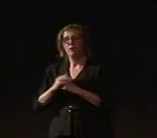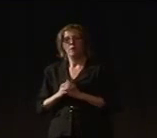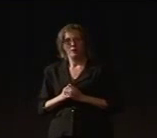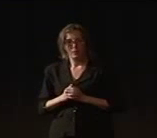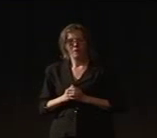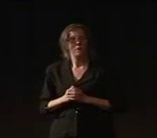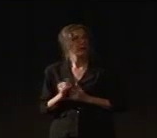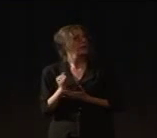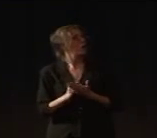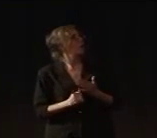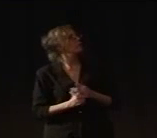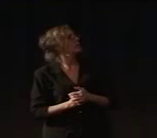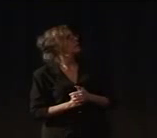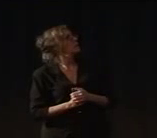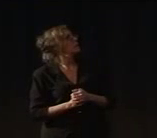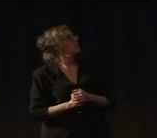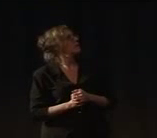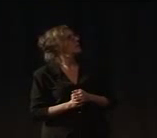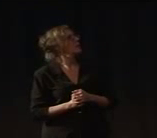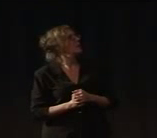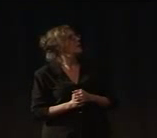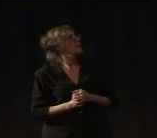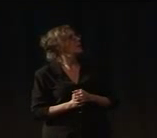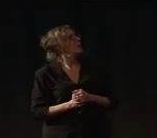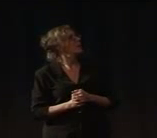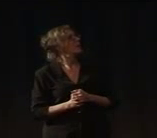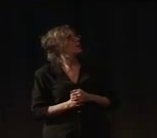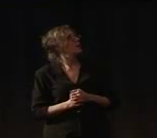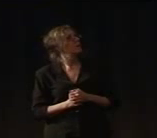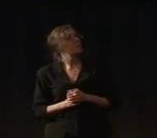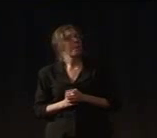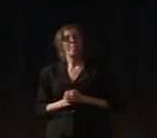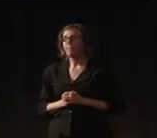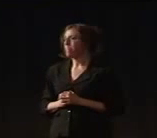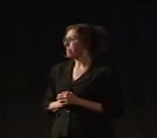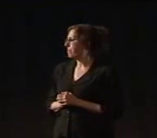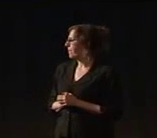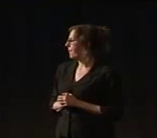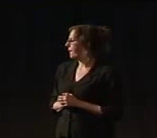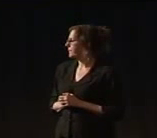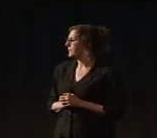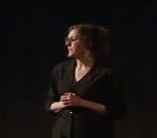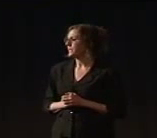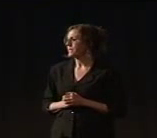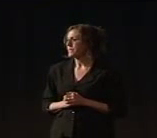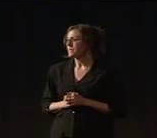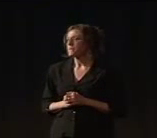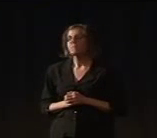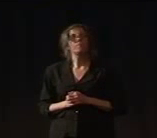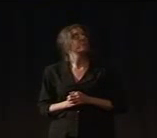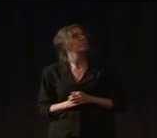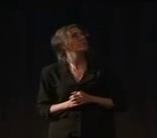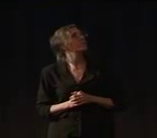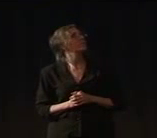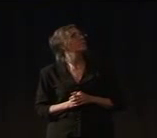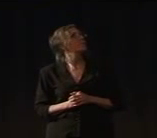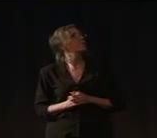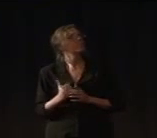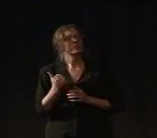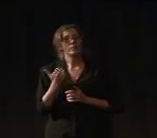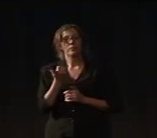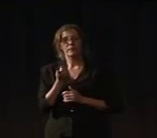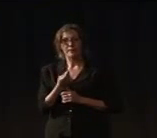case which I found, which for me, and Joseph Kerner is here, will not certainly say the opposite, which has been very, very important for